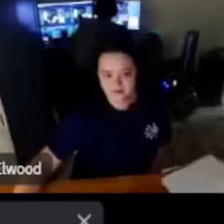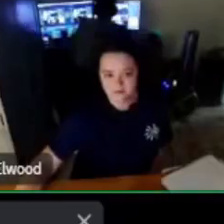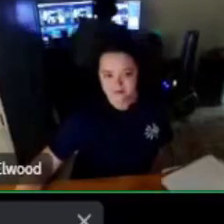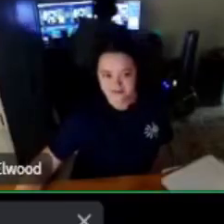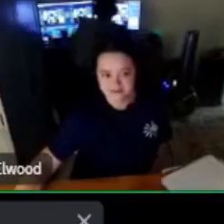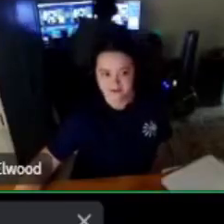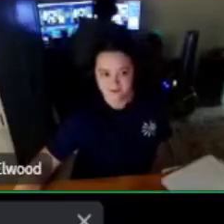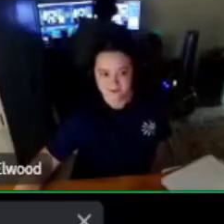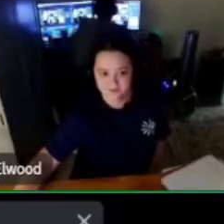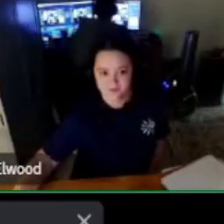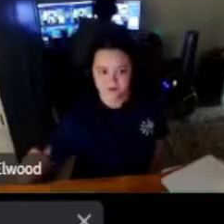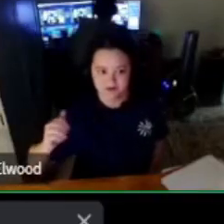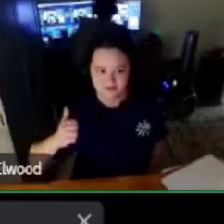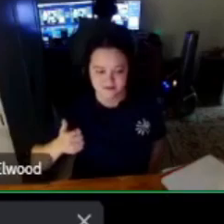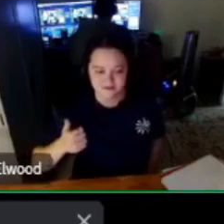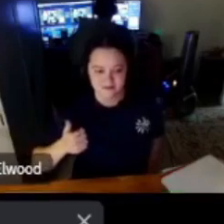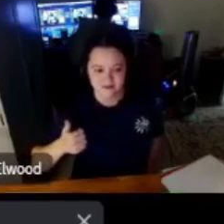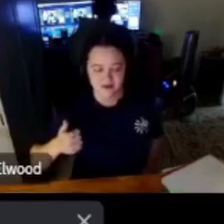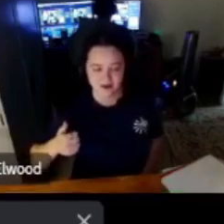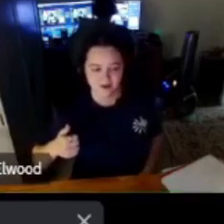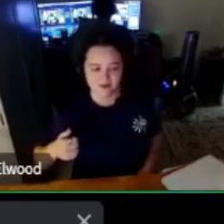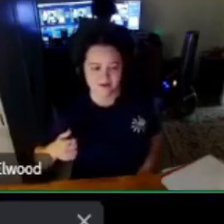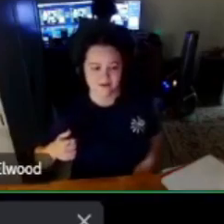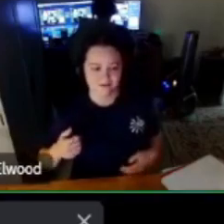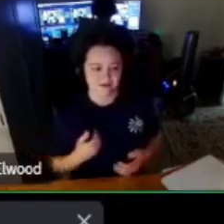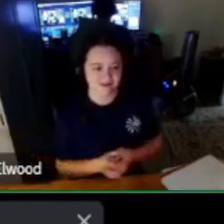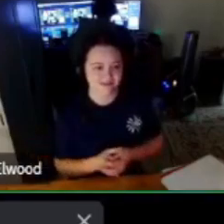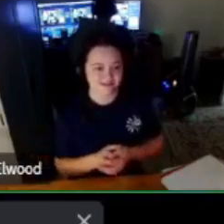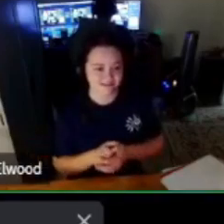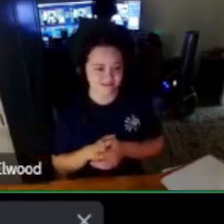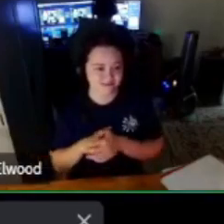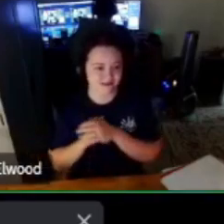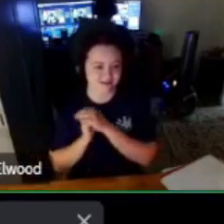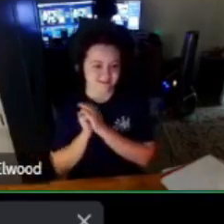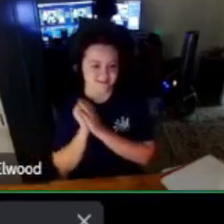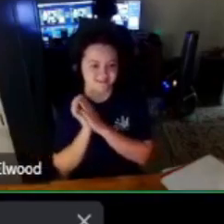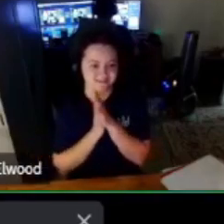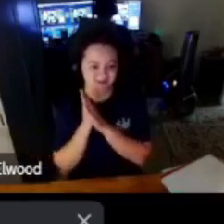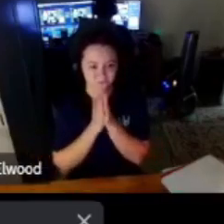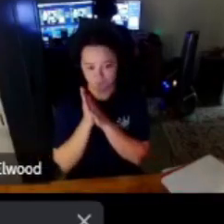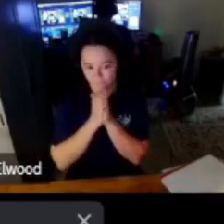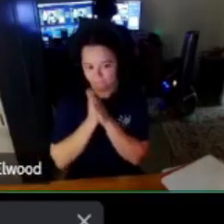About basics? No? We're all good? All right, y'all ready to get into some signs?